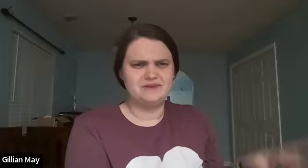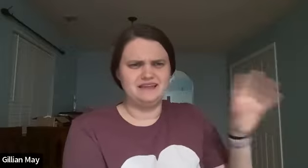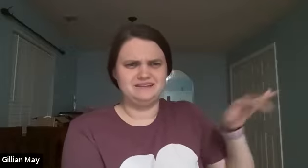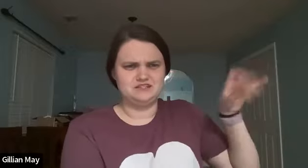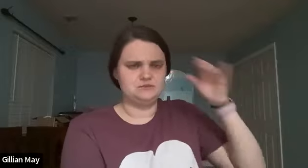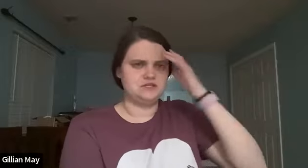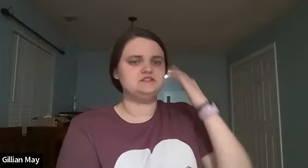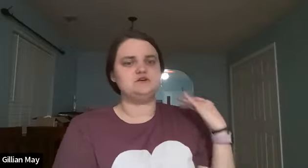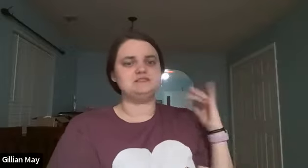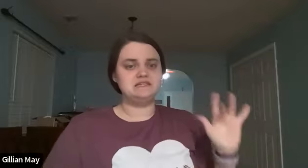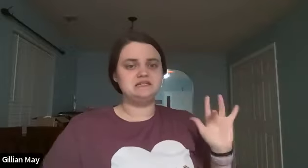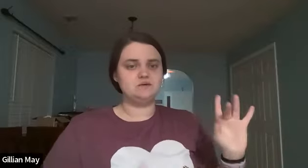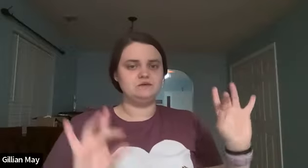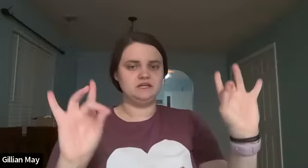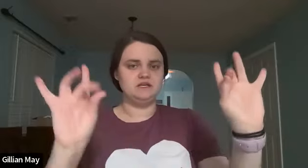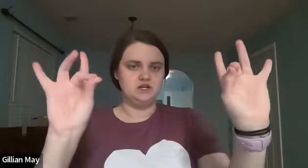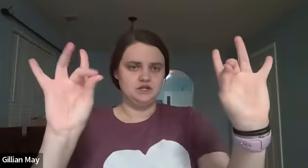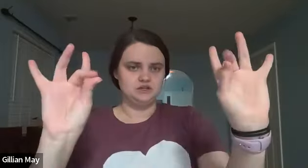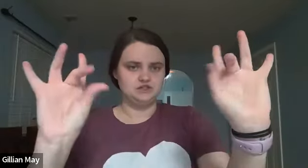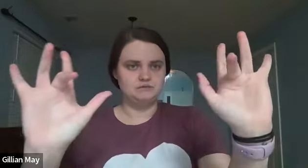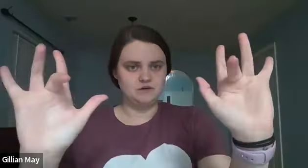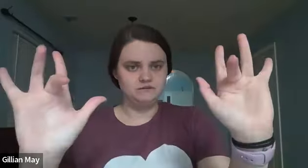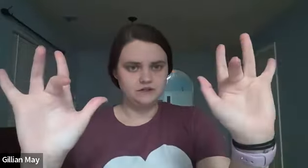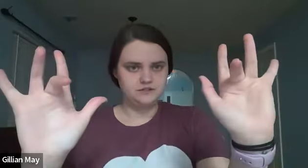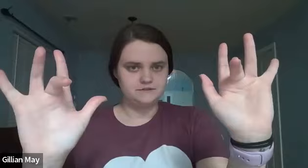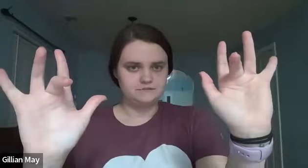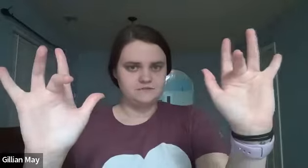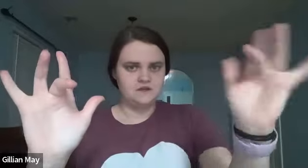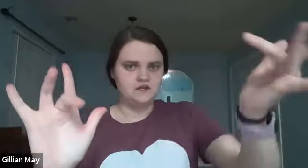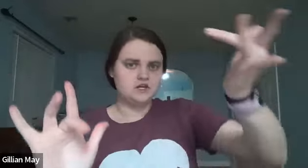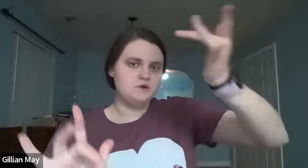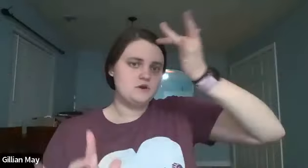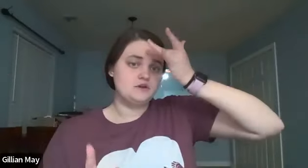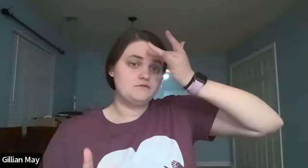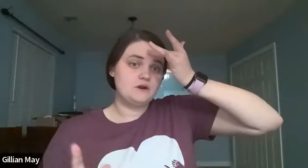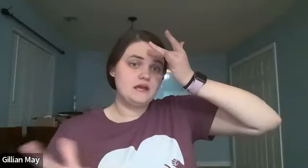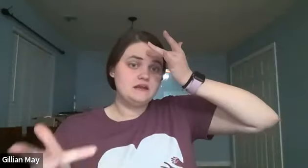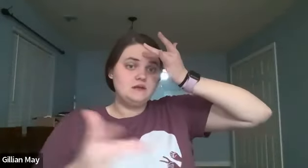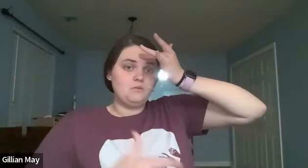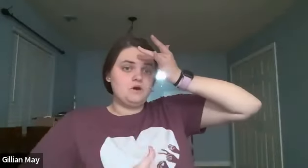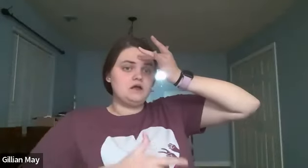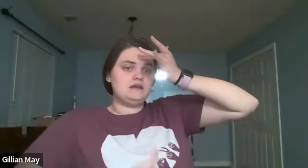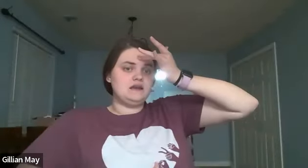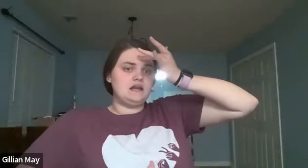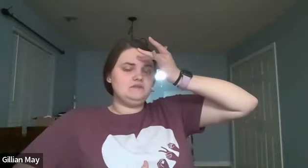my like description. So sick is going to be your two middle fingers. You're going to put one on your forehead and one kind of